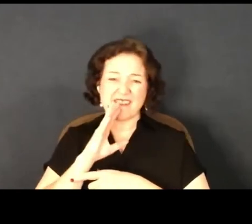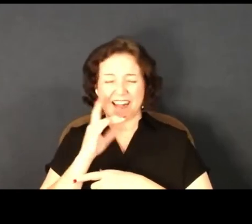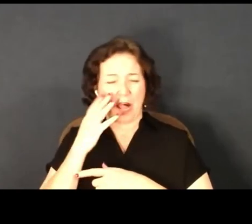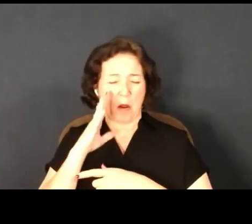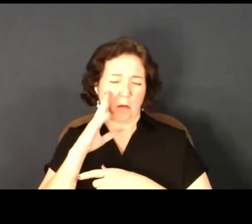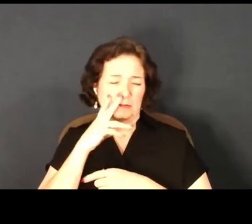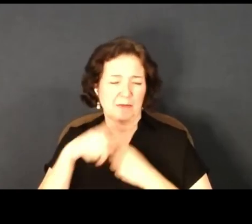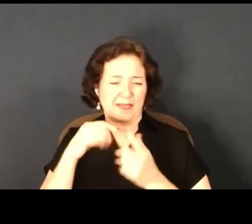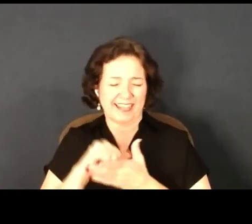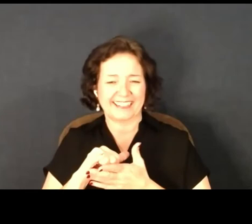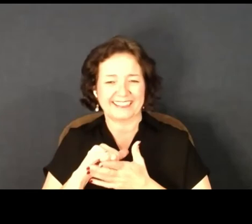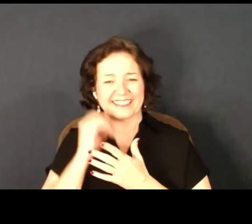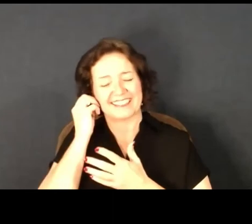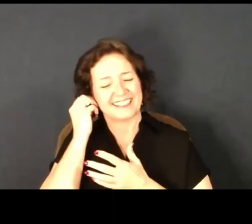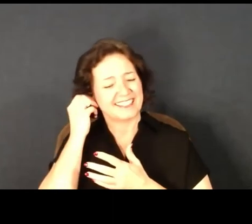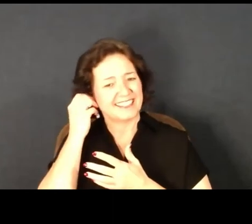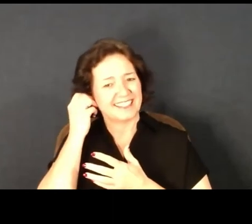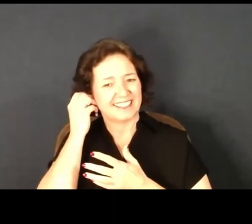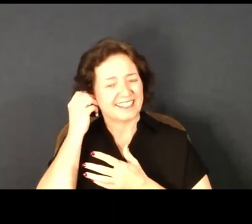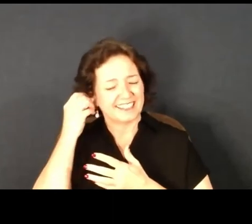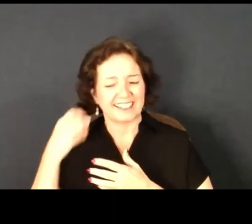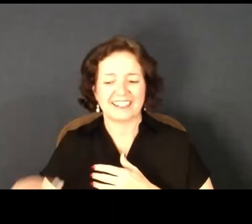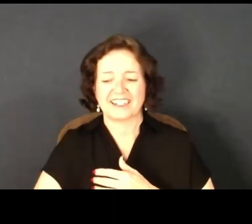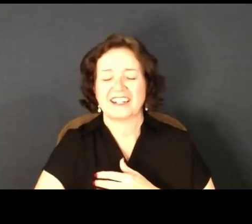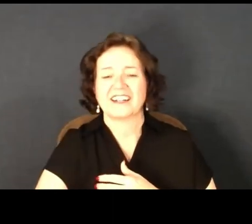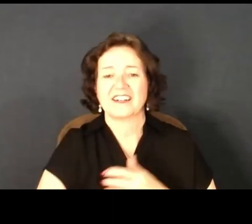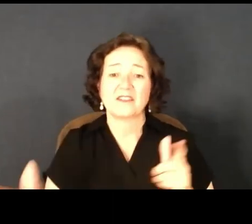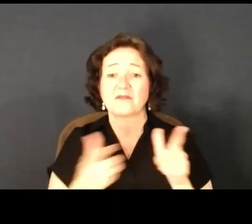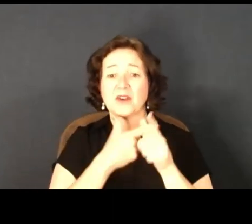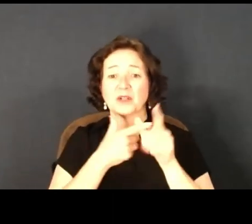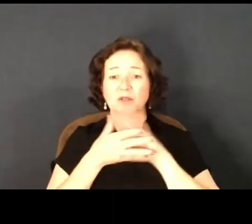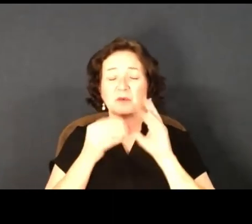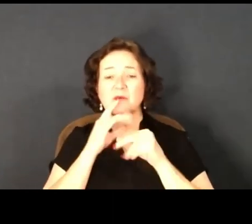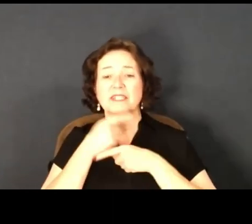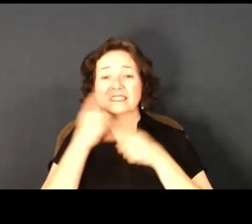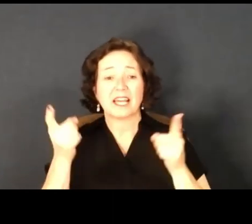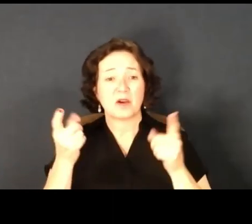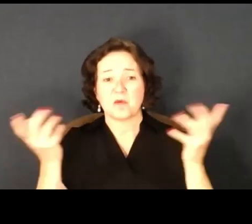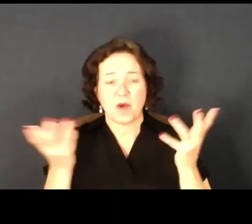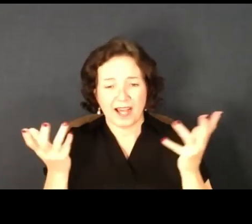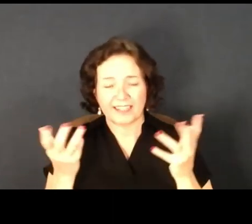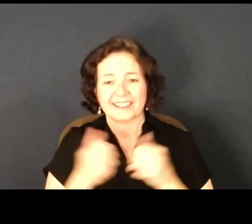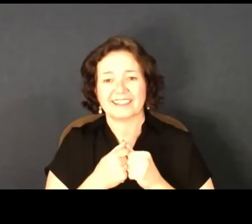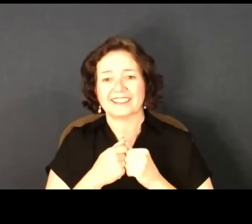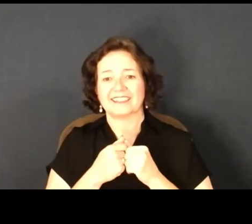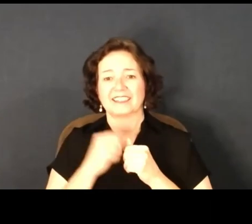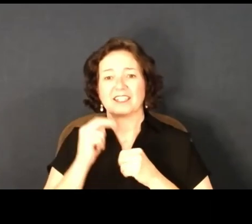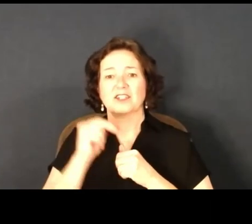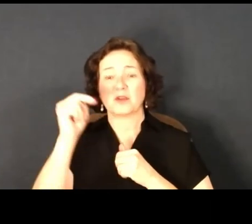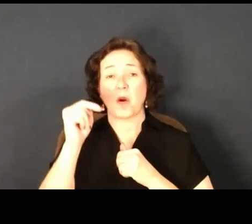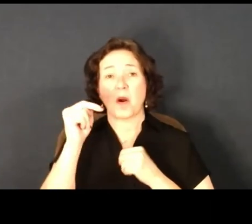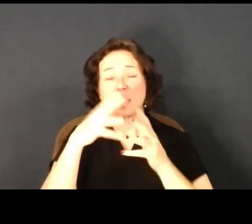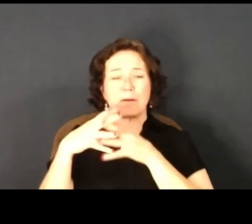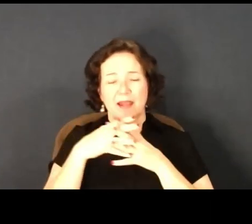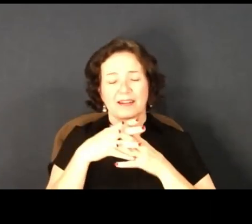that. The first story I'm going to tell you is a North American